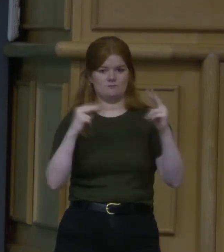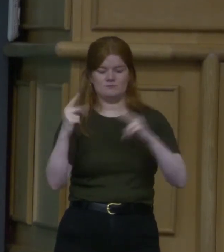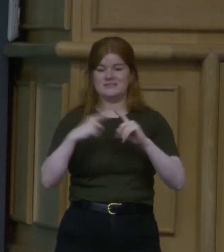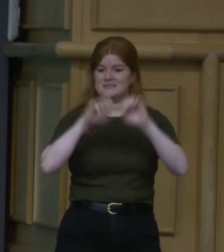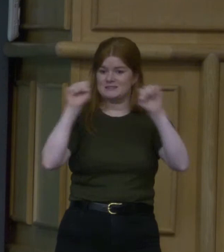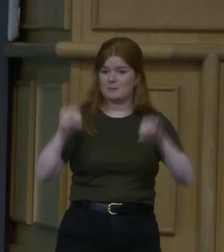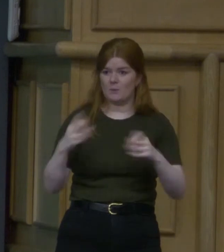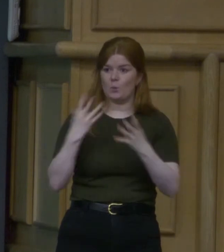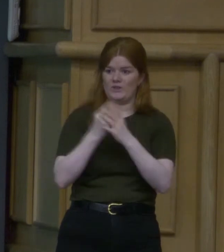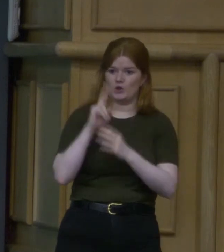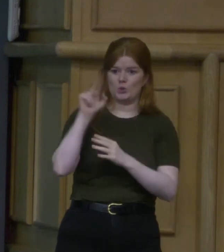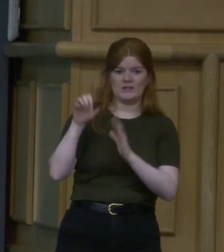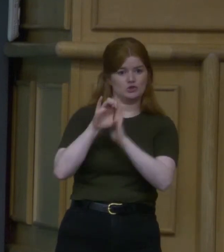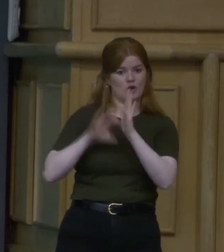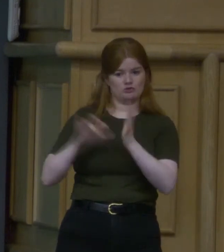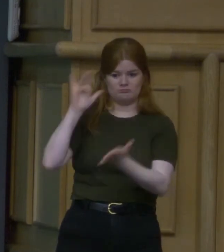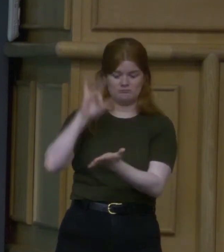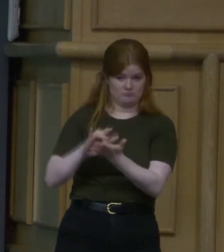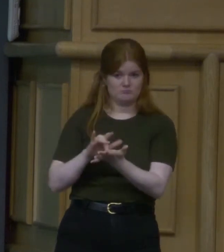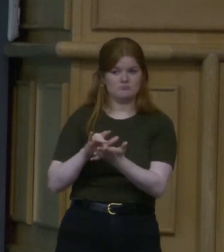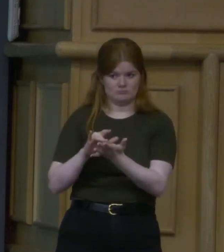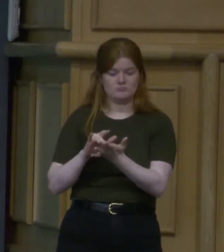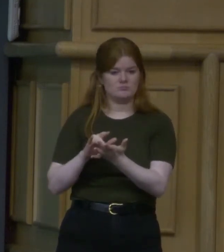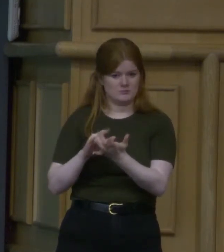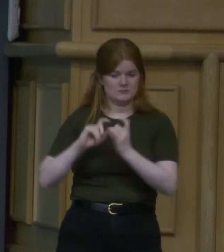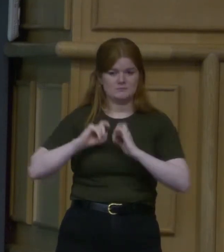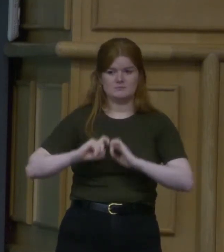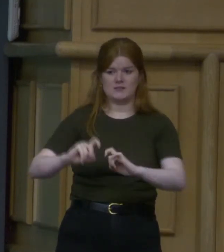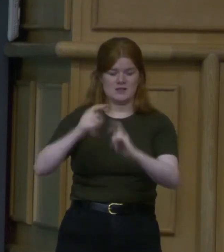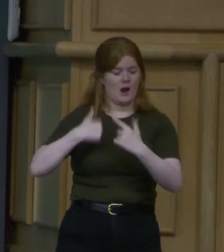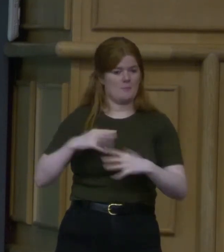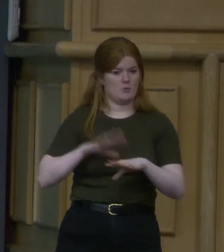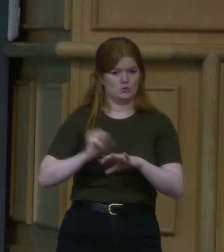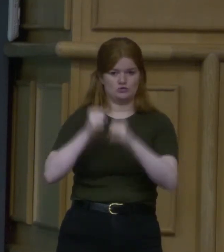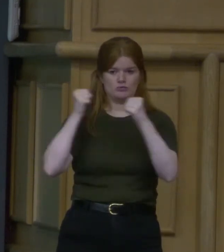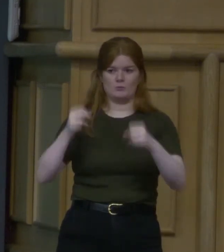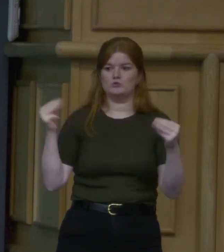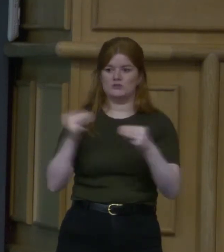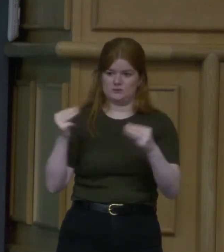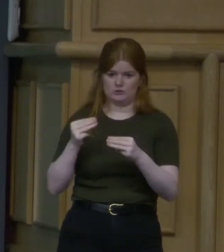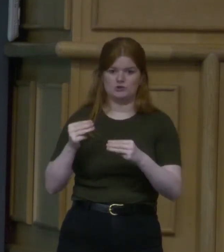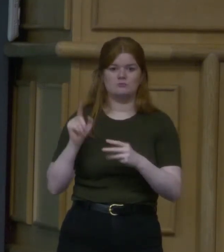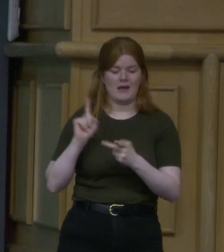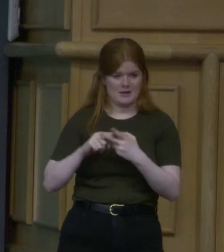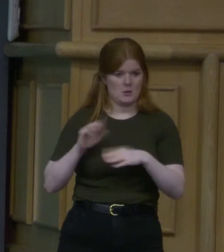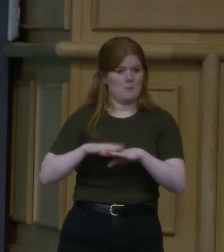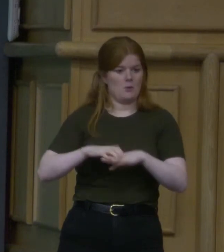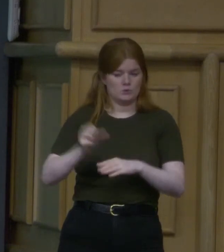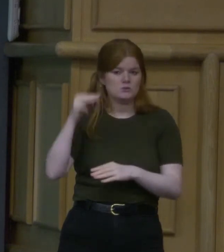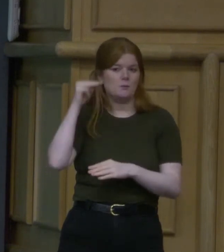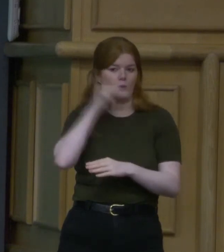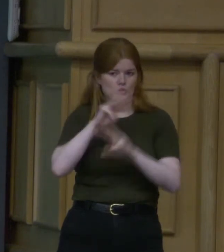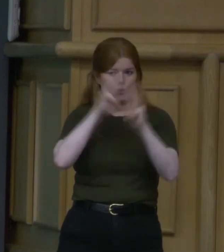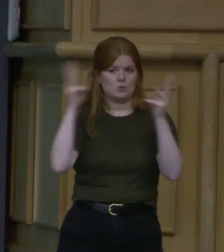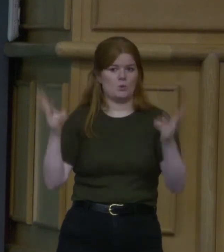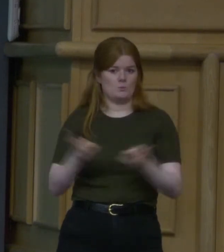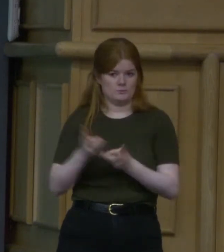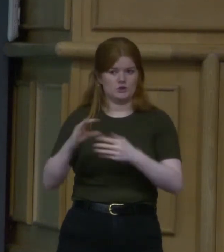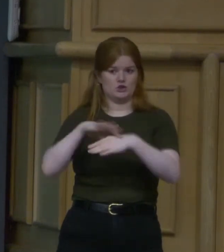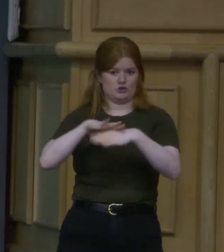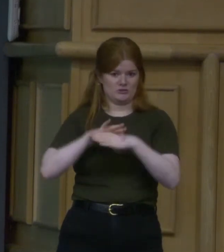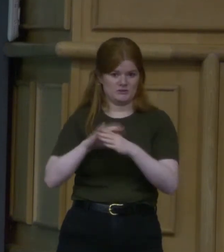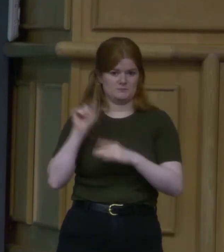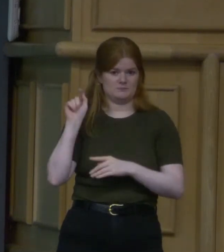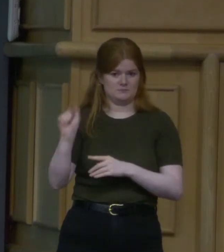system, with the UN Charter at its heart, remains our strongest protection and our most important global security